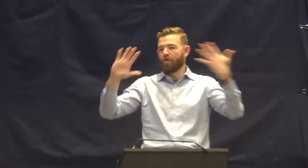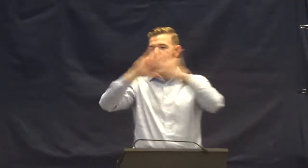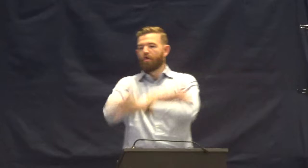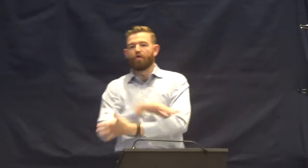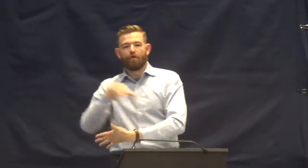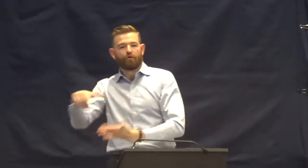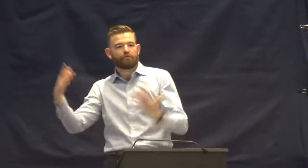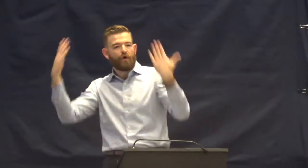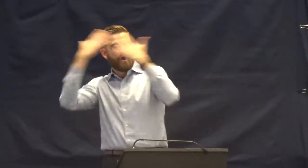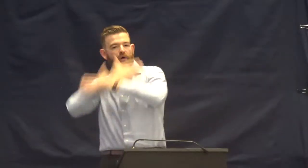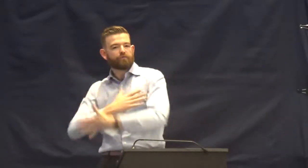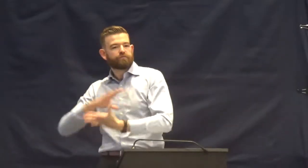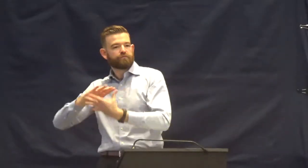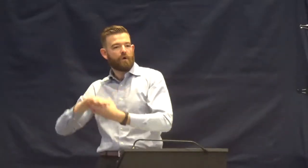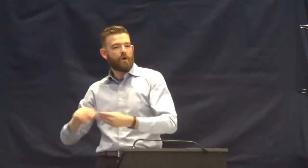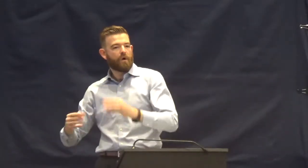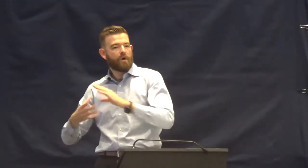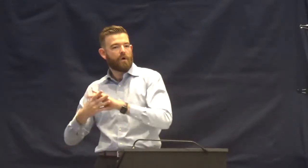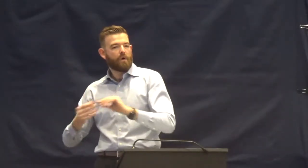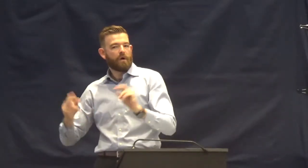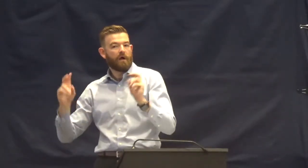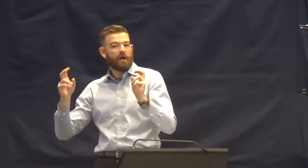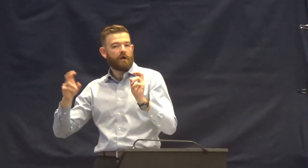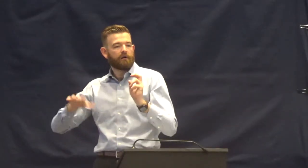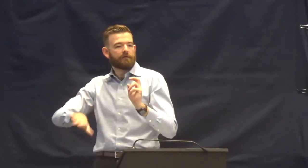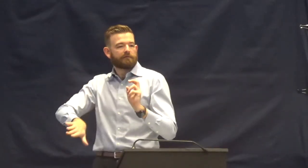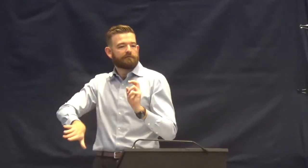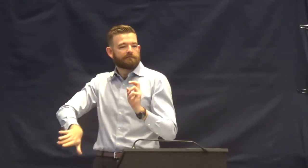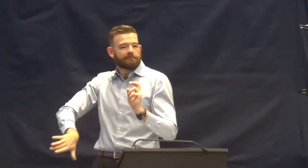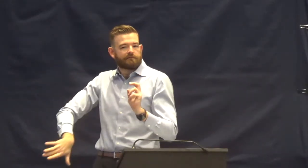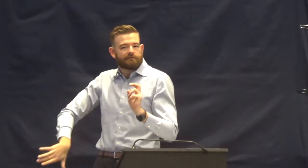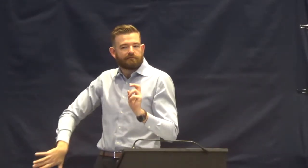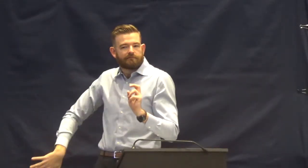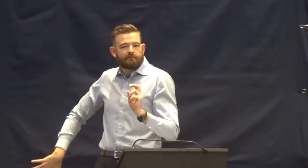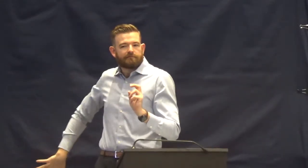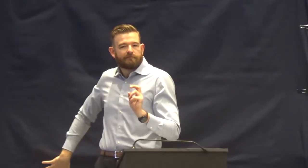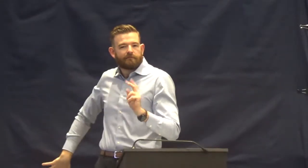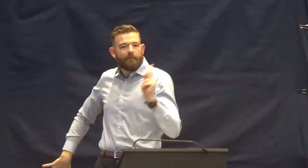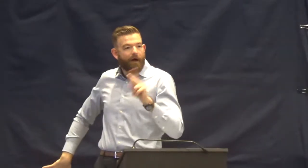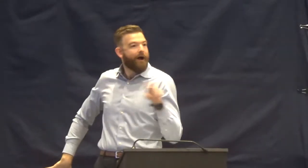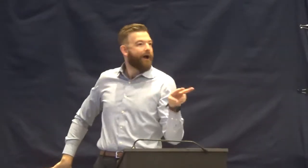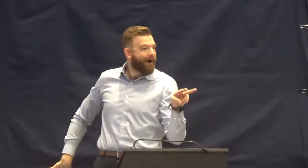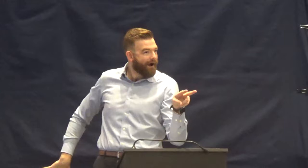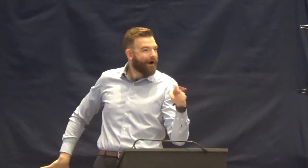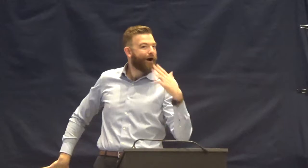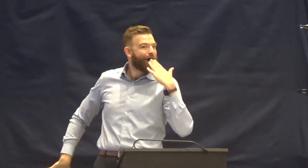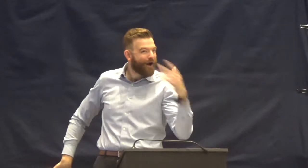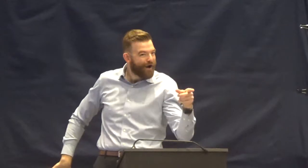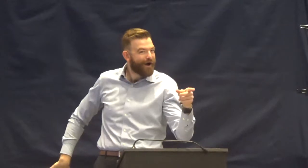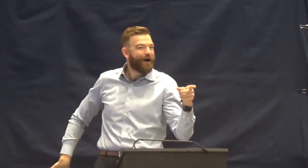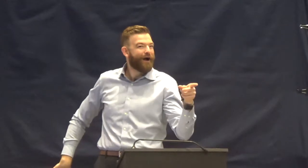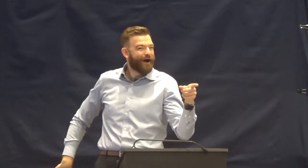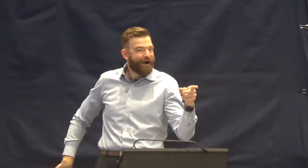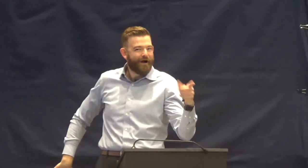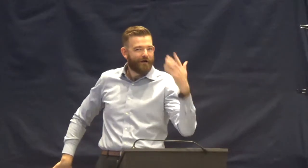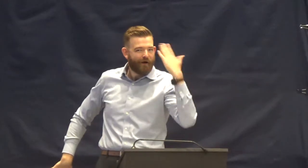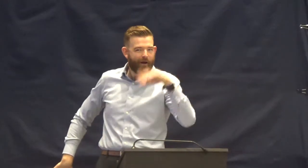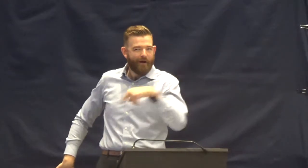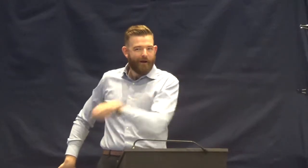But that story masks a darker story that has been shoved into the shadows because we